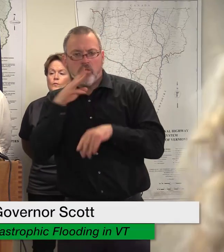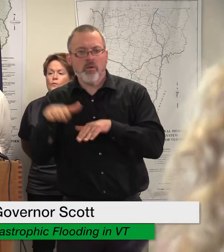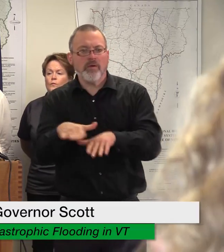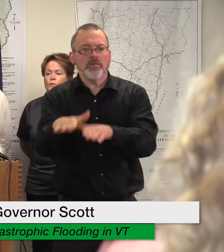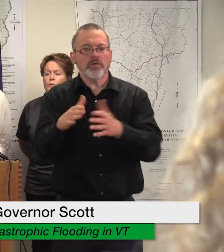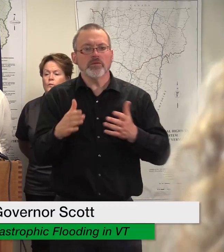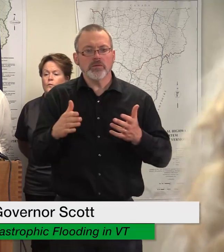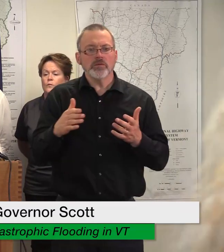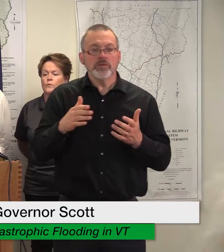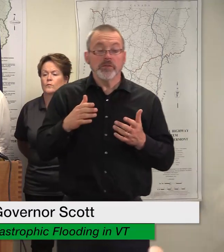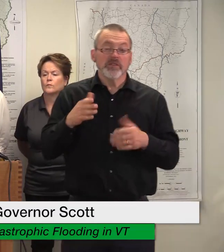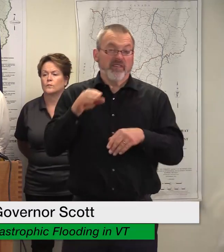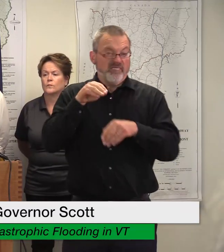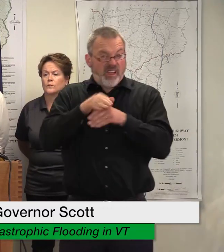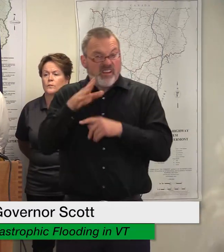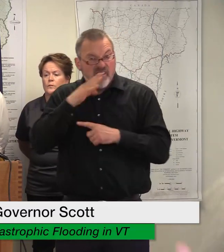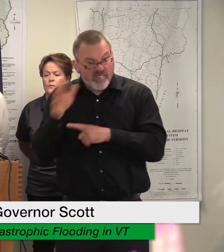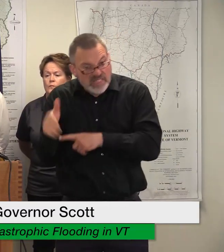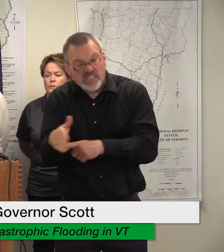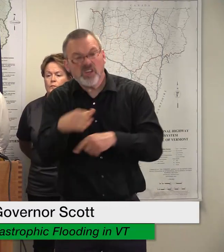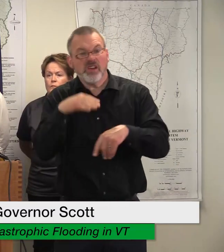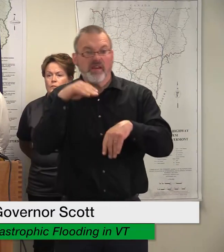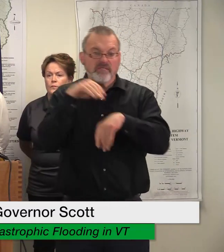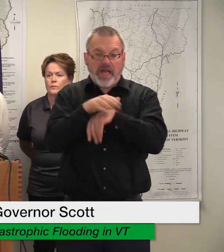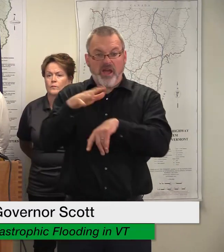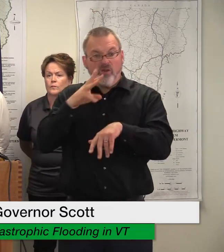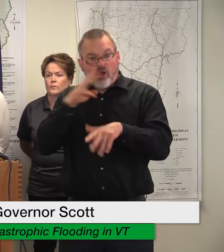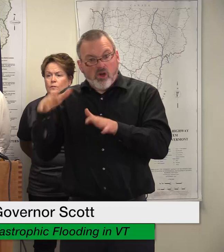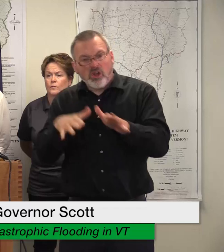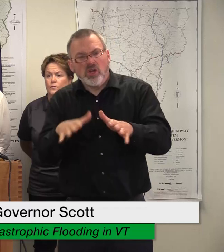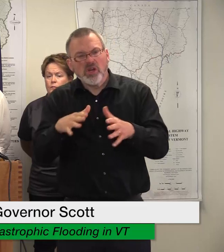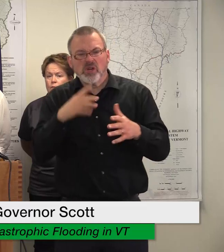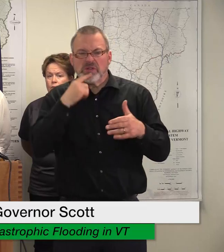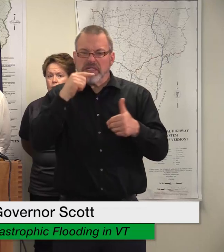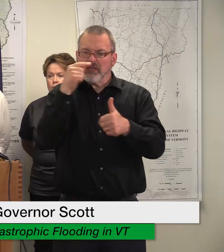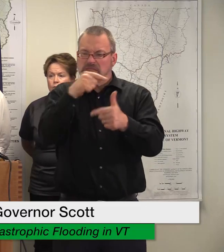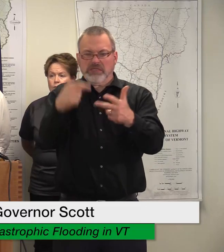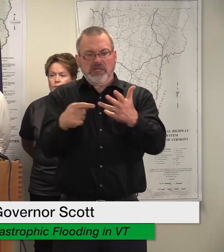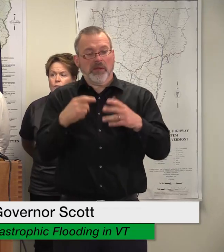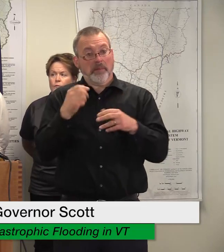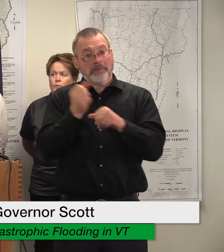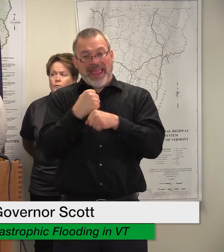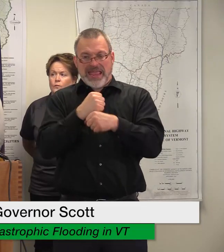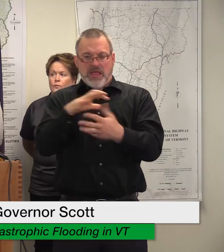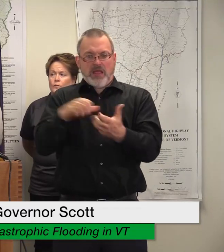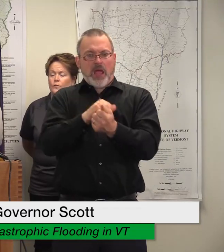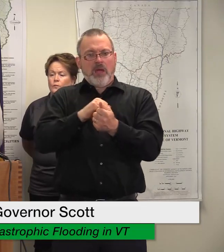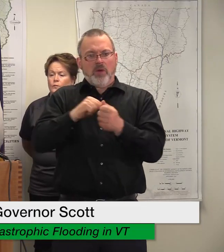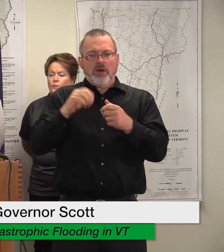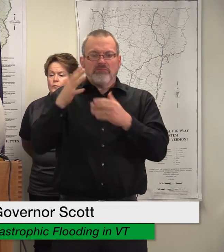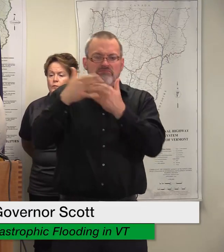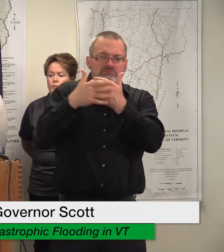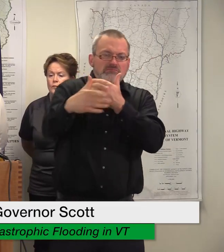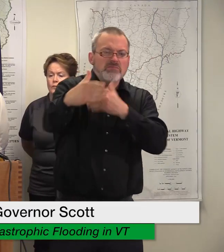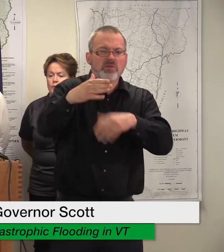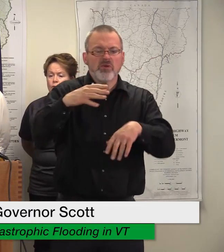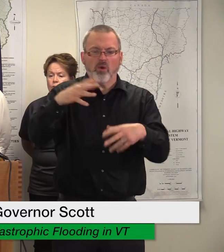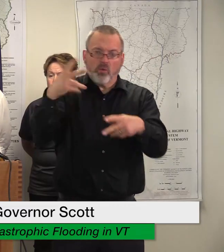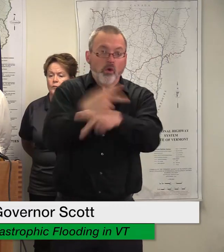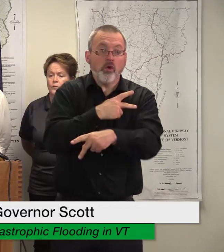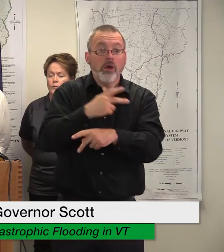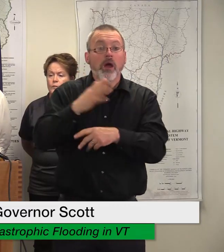aquatic organisms in the near term and can actually do more damage to adjacent properties and infrastructures during the next high flow